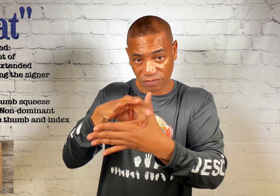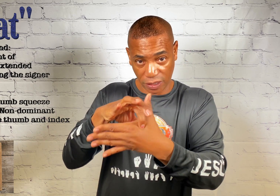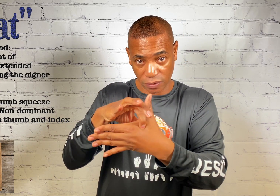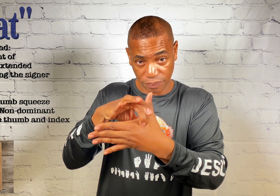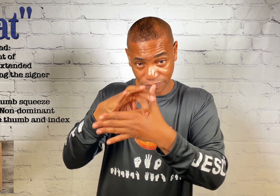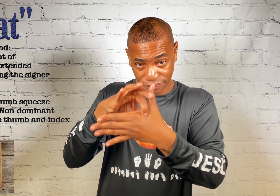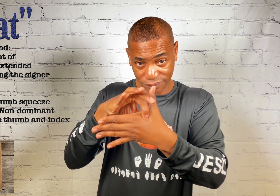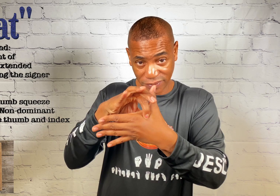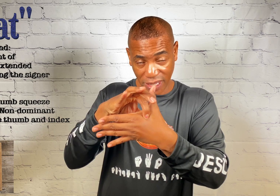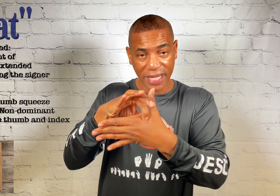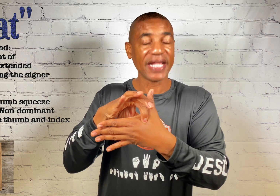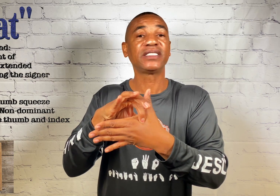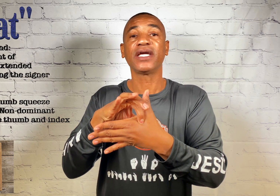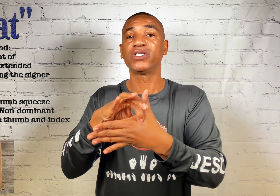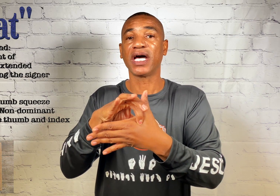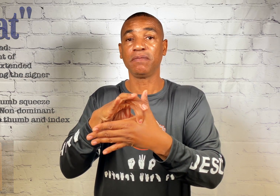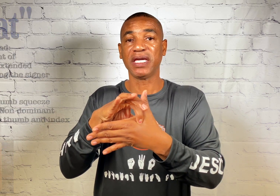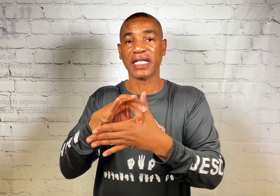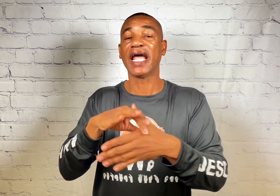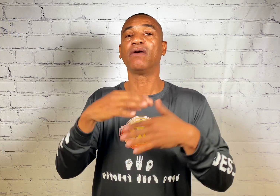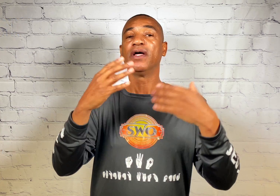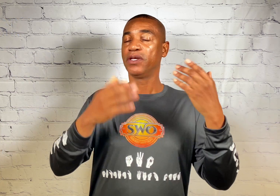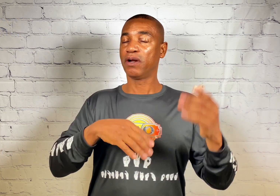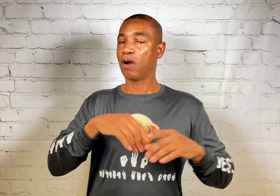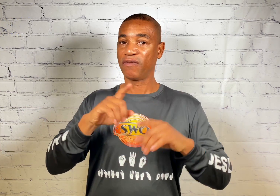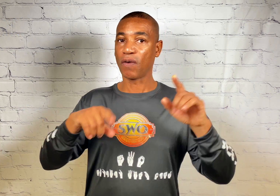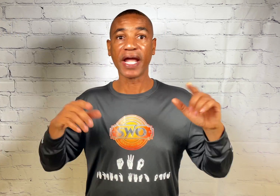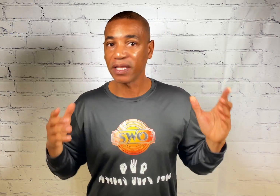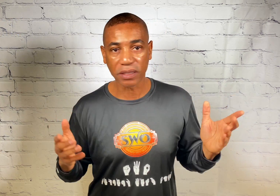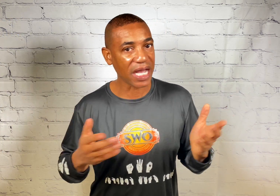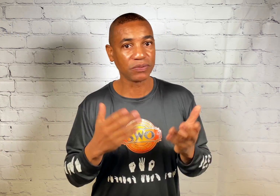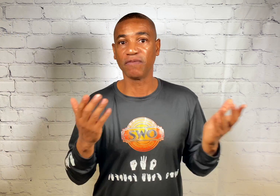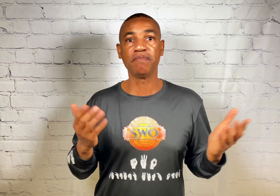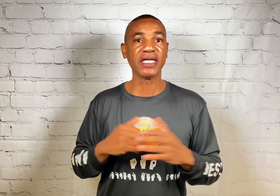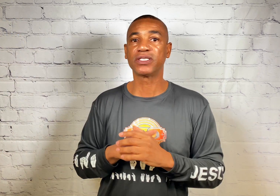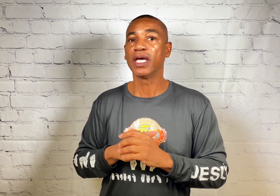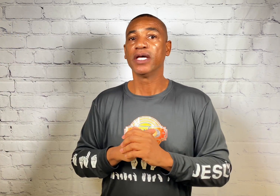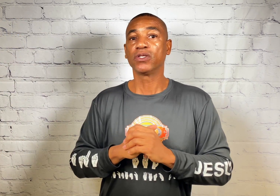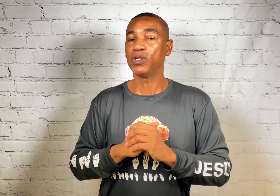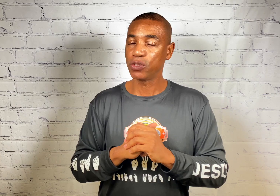finger. That is how you sign meat. Now, there are a variety types of meats. So what you can